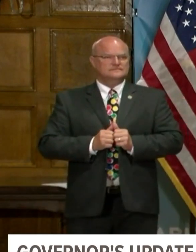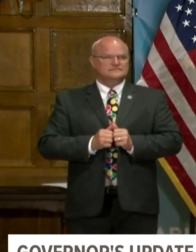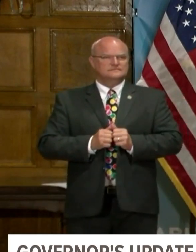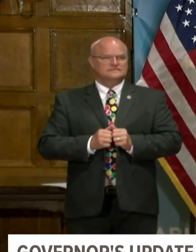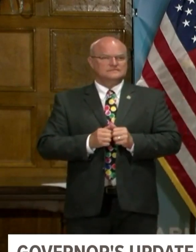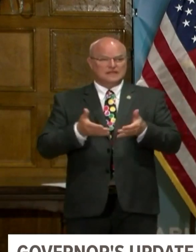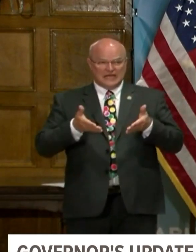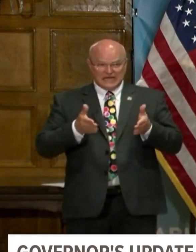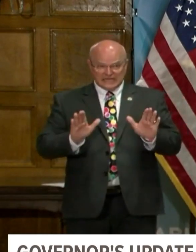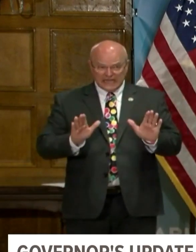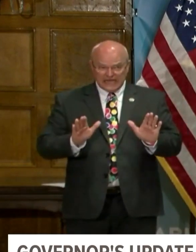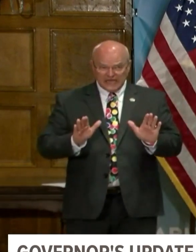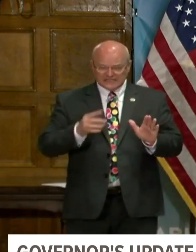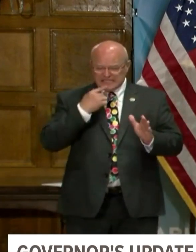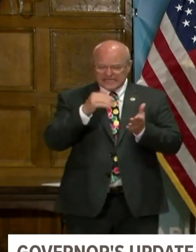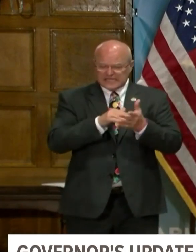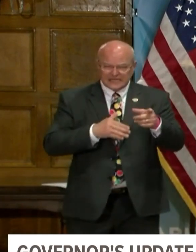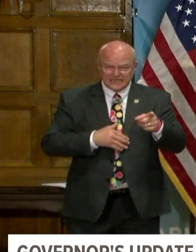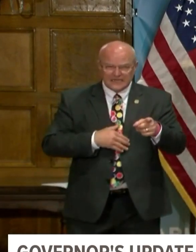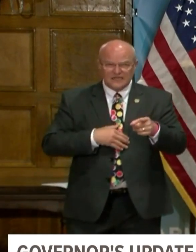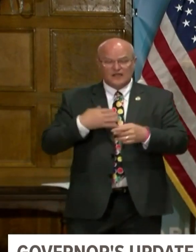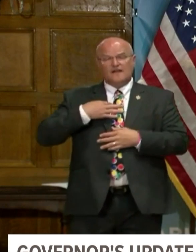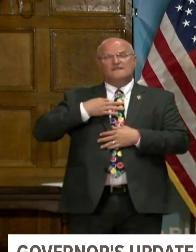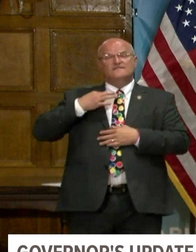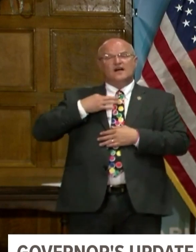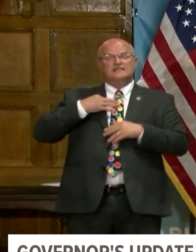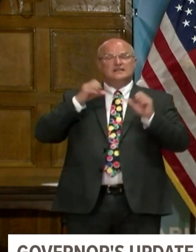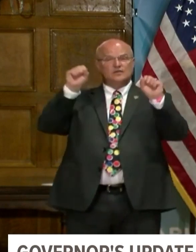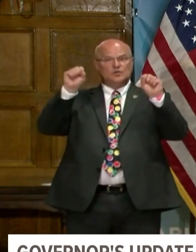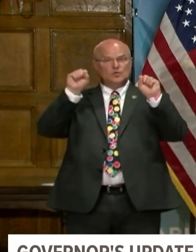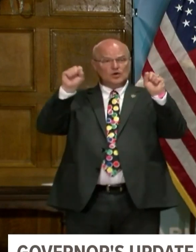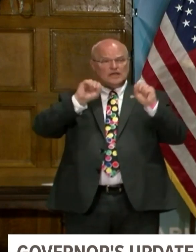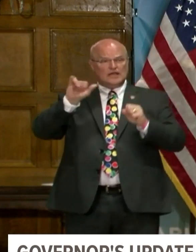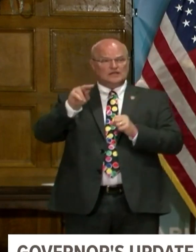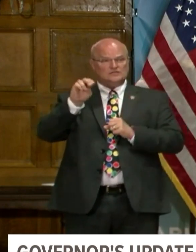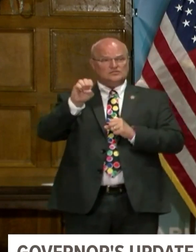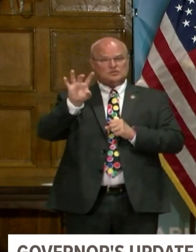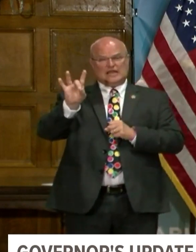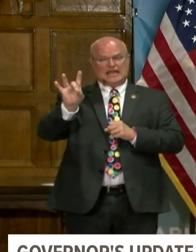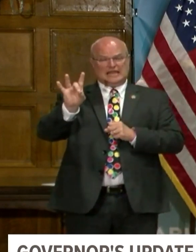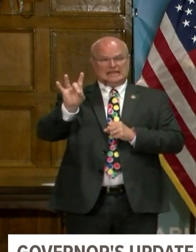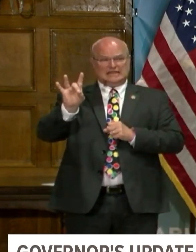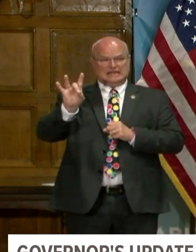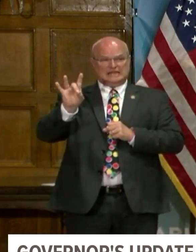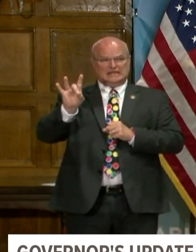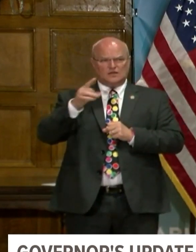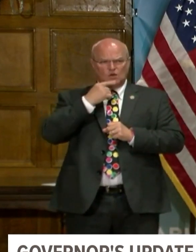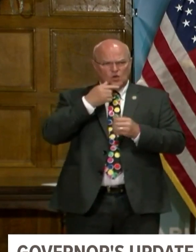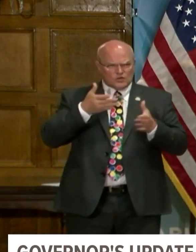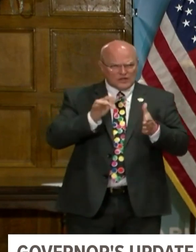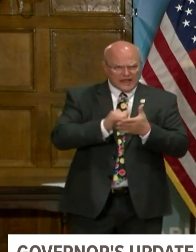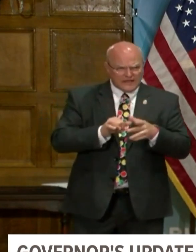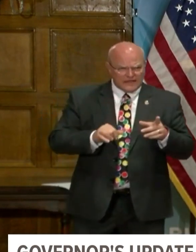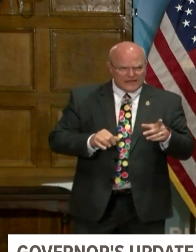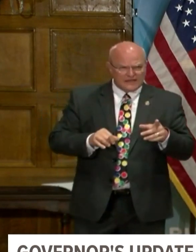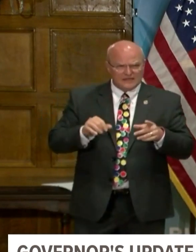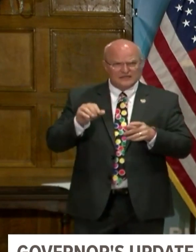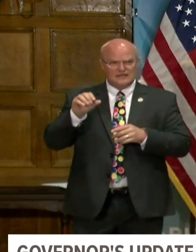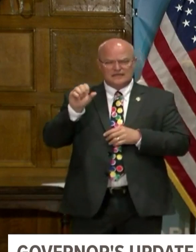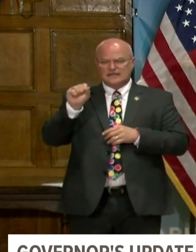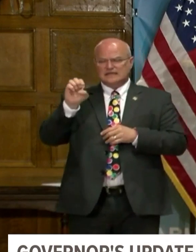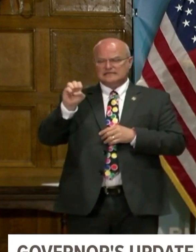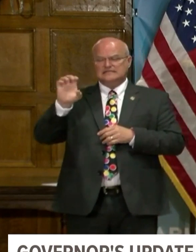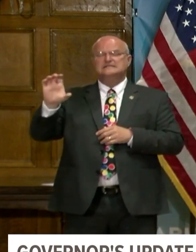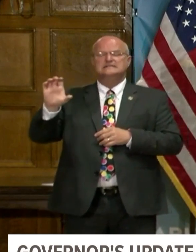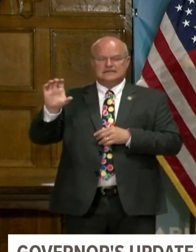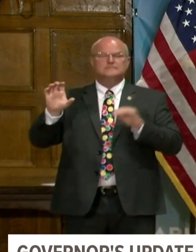They're going to allow, say it again. Voluntary workouts June 8th. And who's going to allow that?